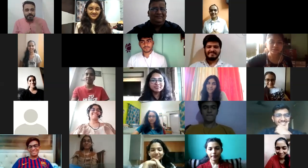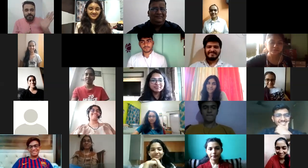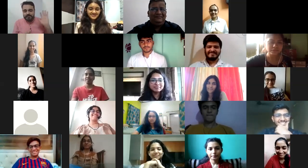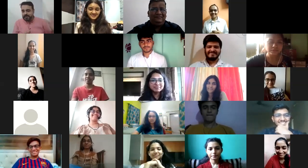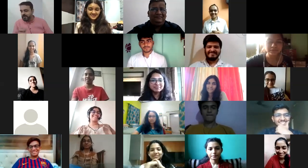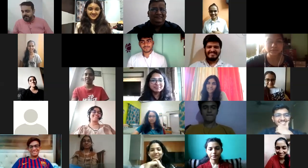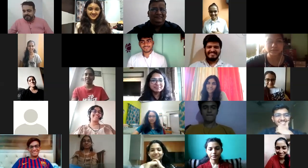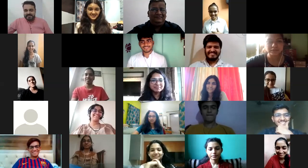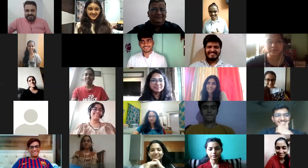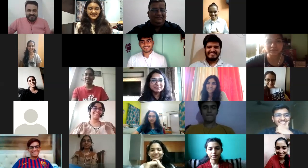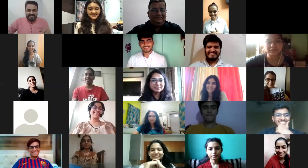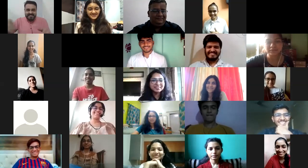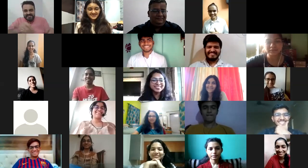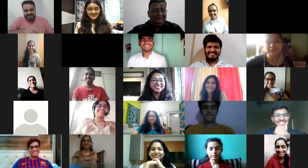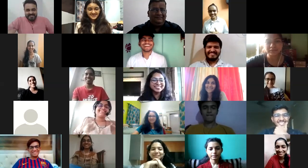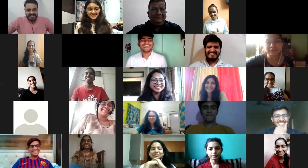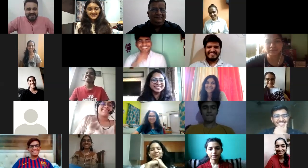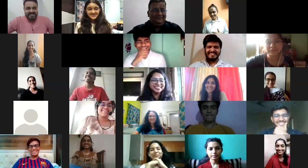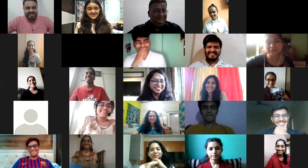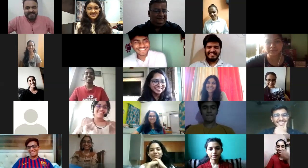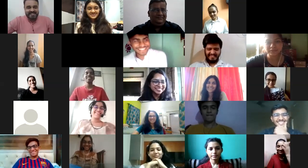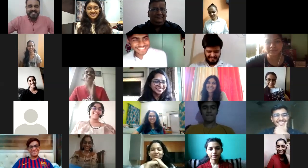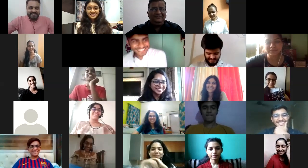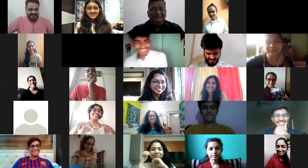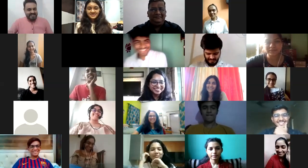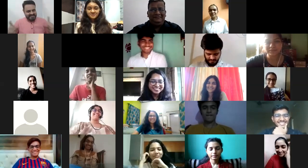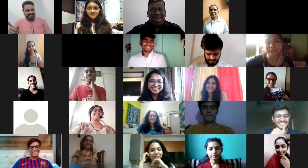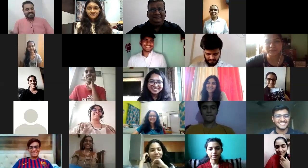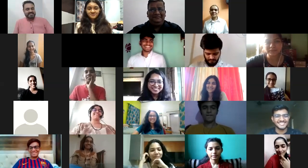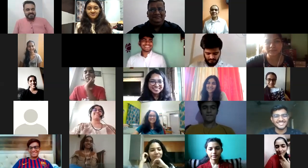complain to your college. Okay. Okay.